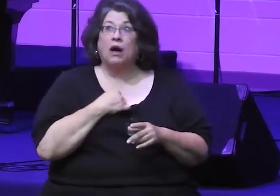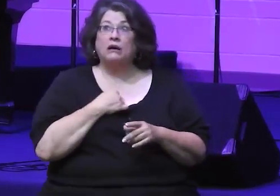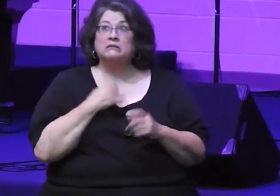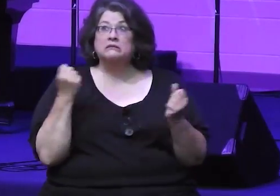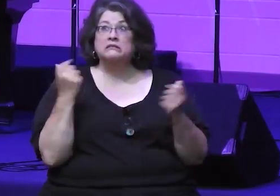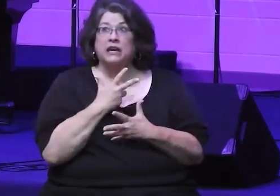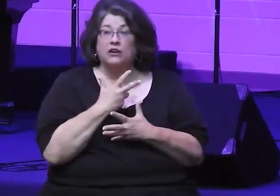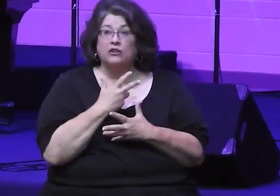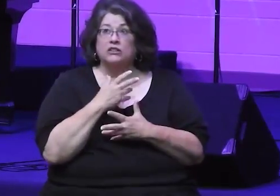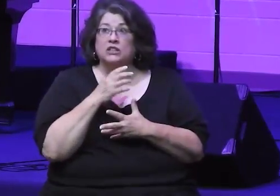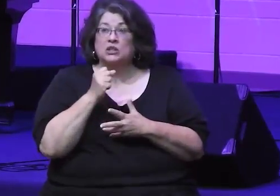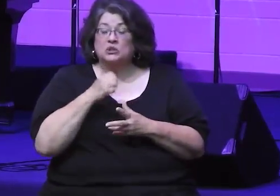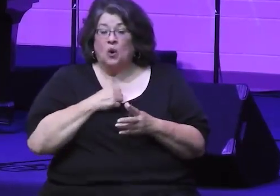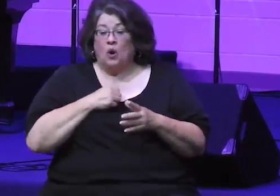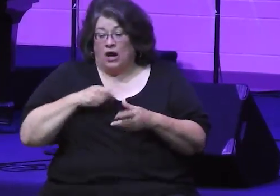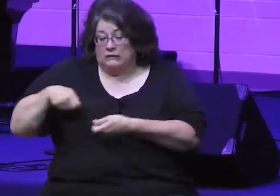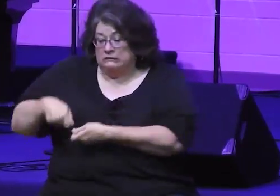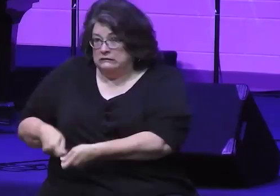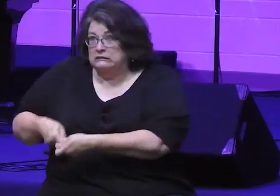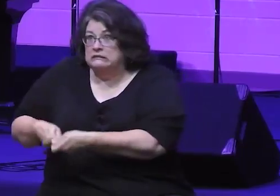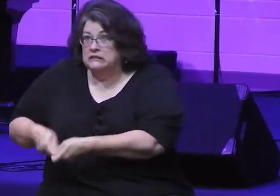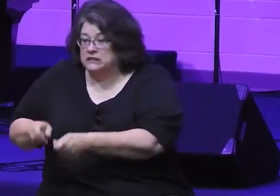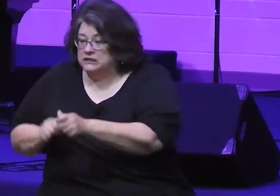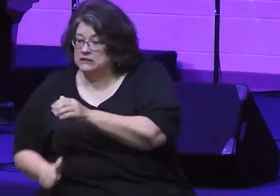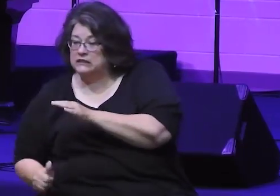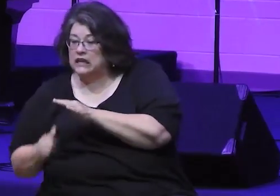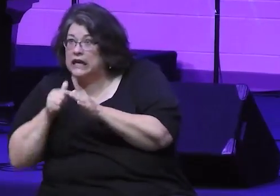ground. See, here's what belongs to you.